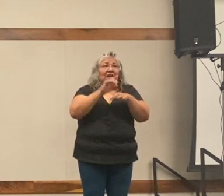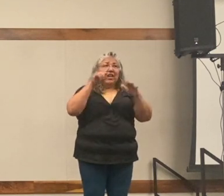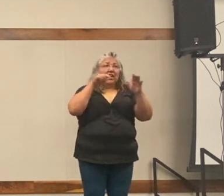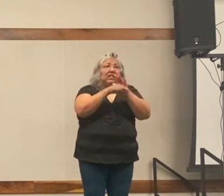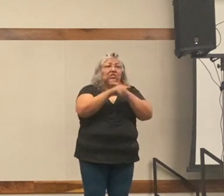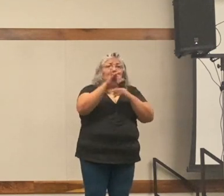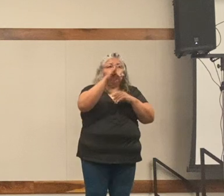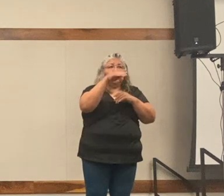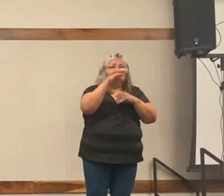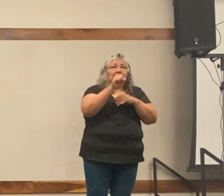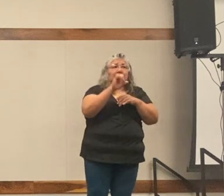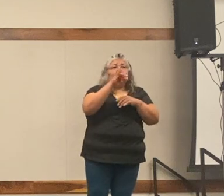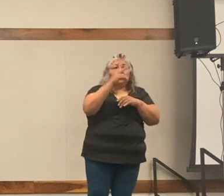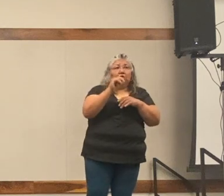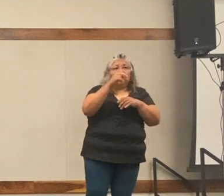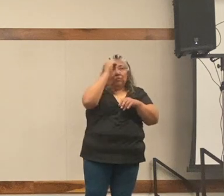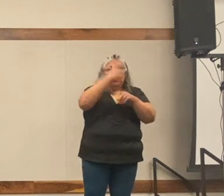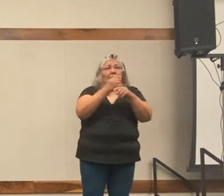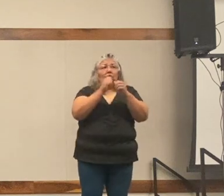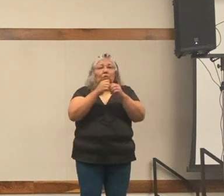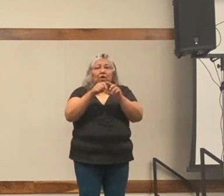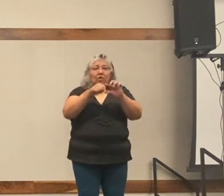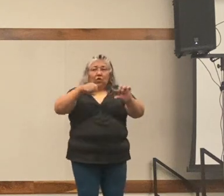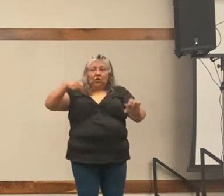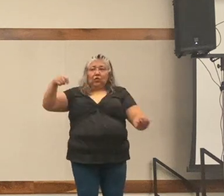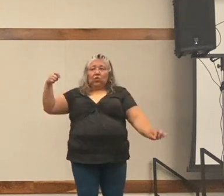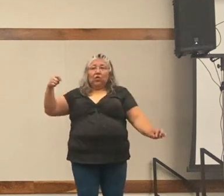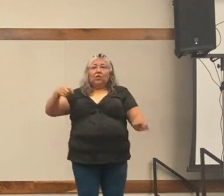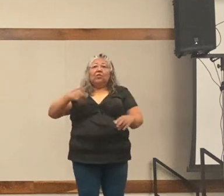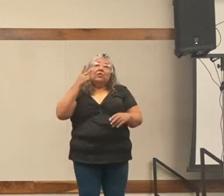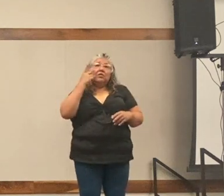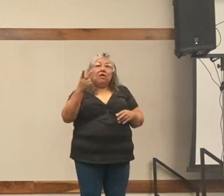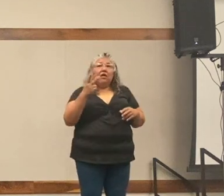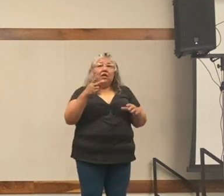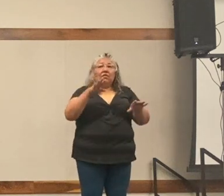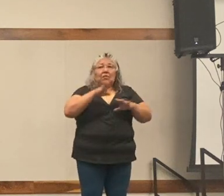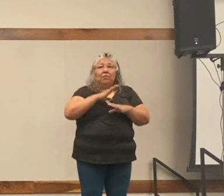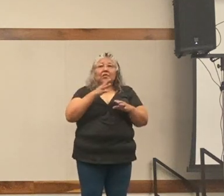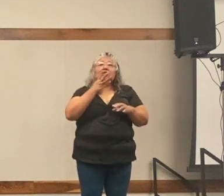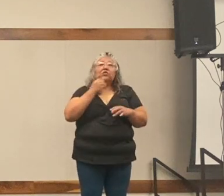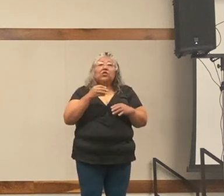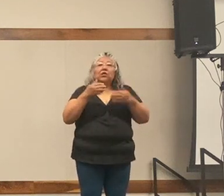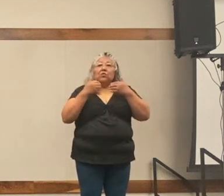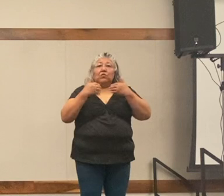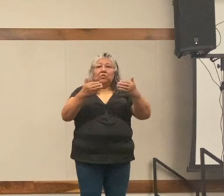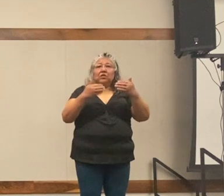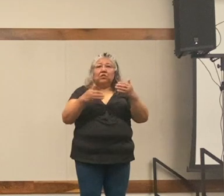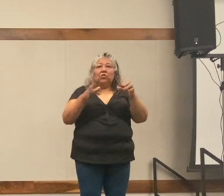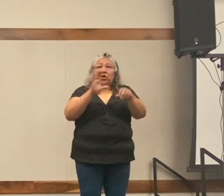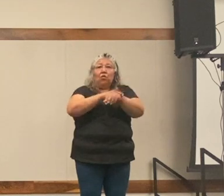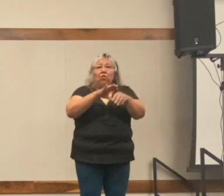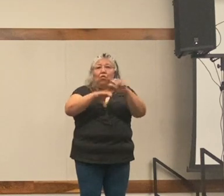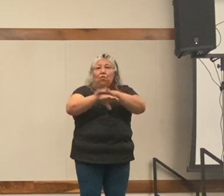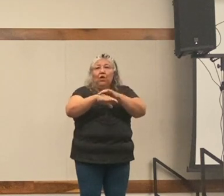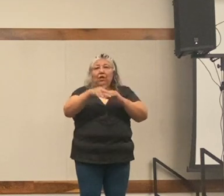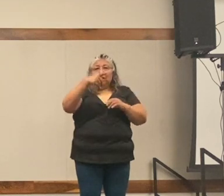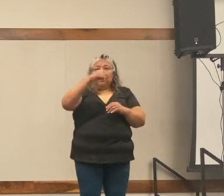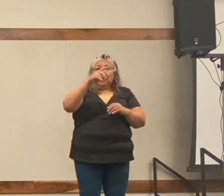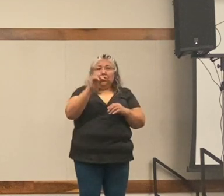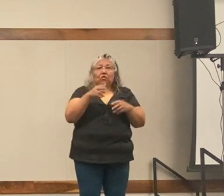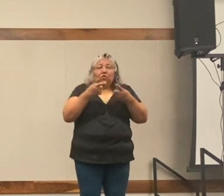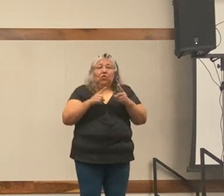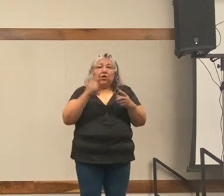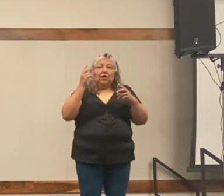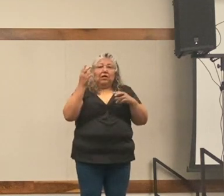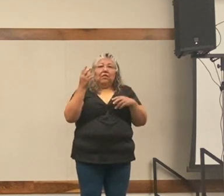executed James, John's brother, with a sword. When he saw that it pleased the Jews, he proceeded to arrest Peter too during the